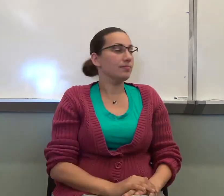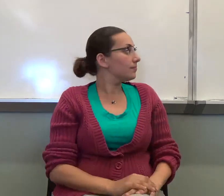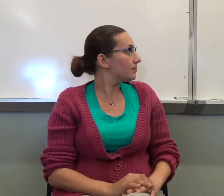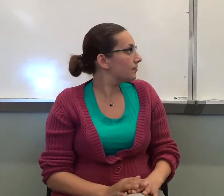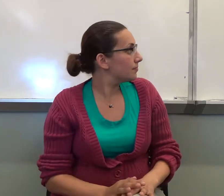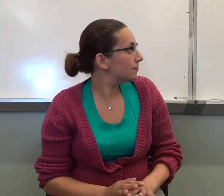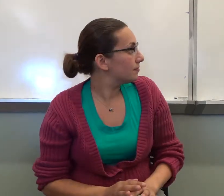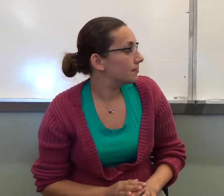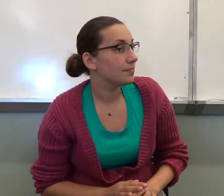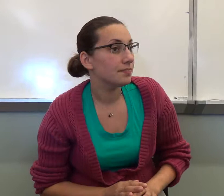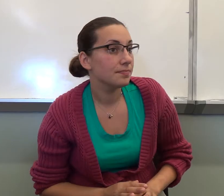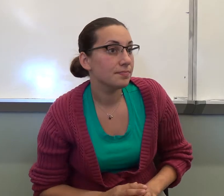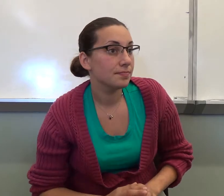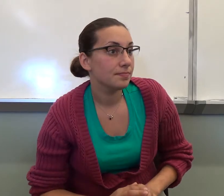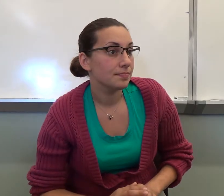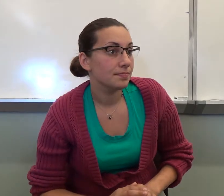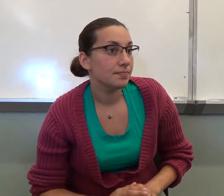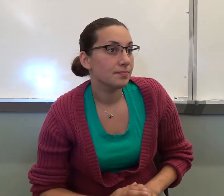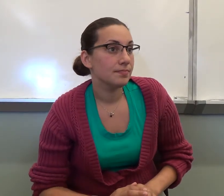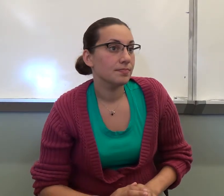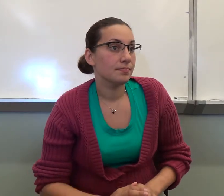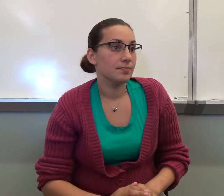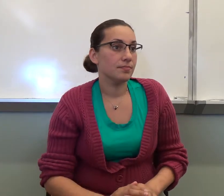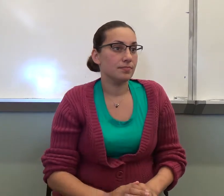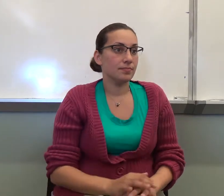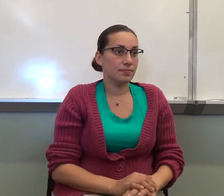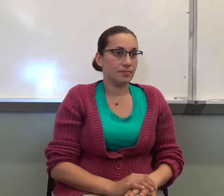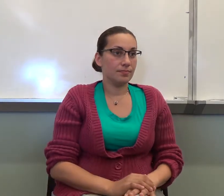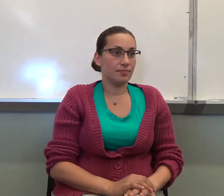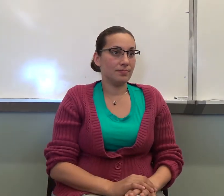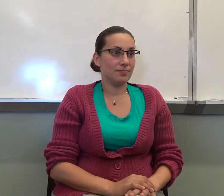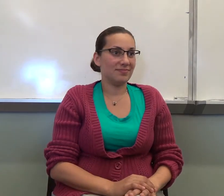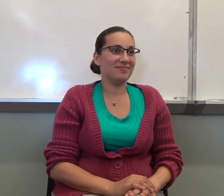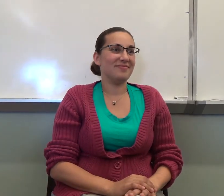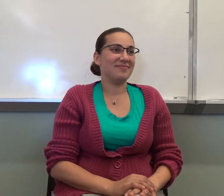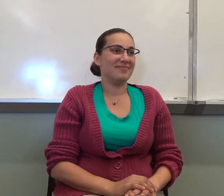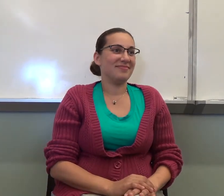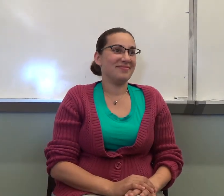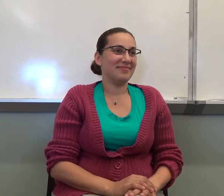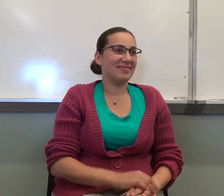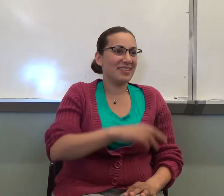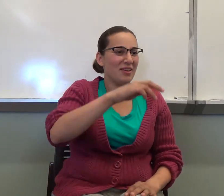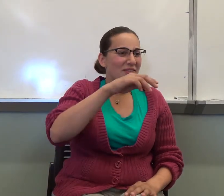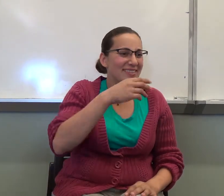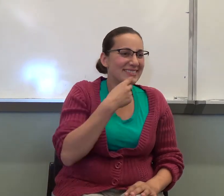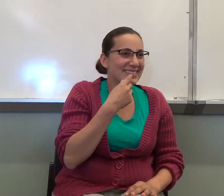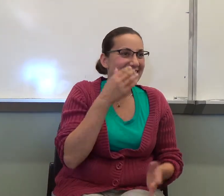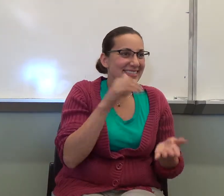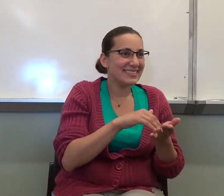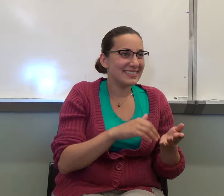This is a variable term. This is a variable term. Because it's got an unknown in it. That's also called a variable.